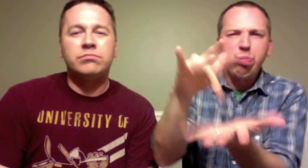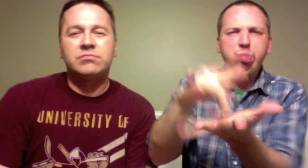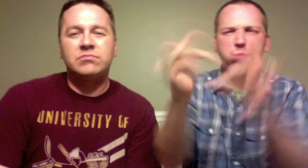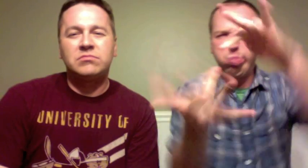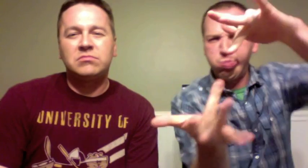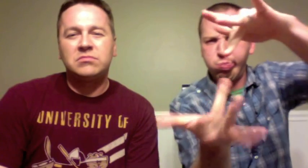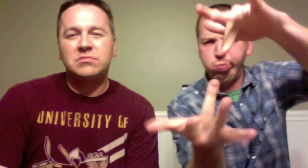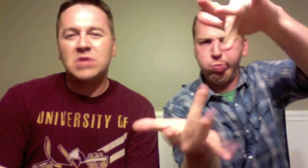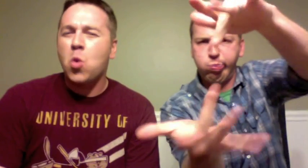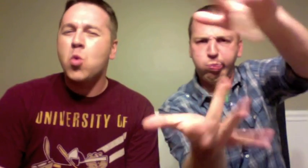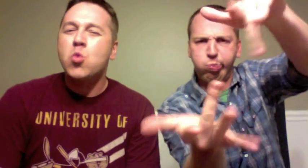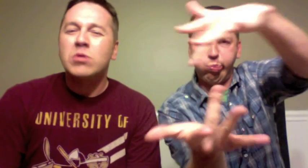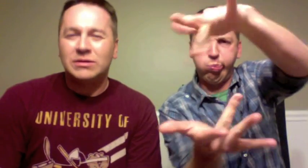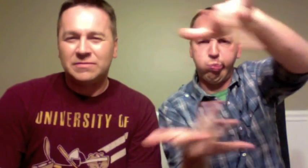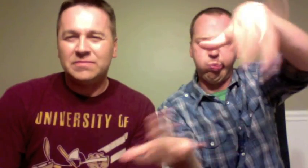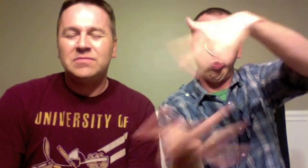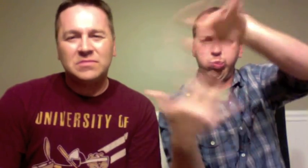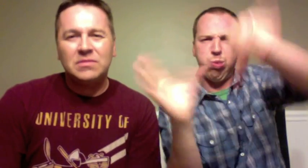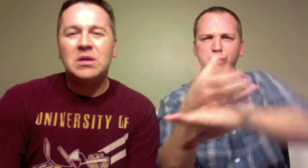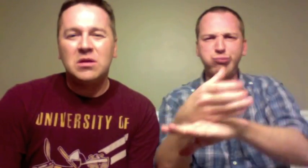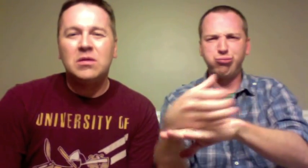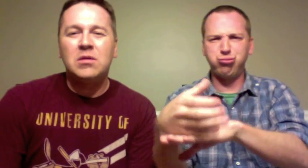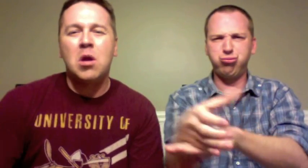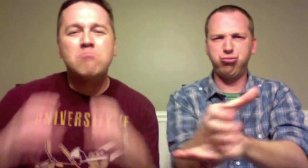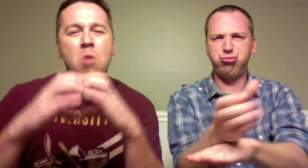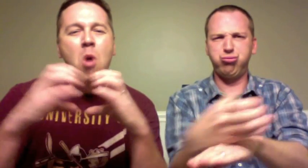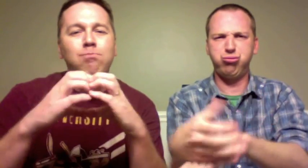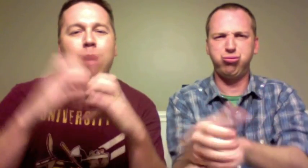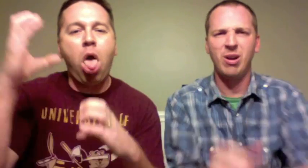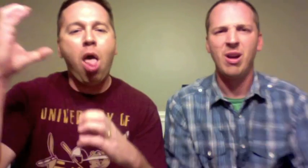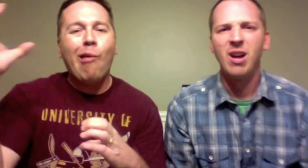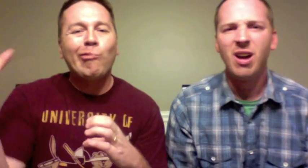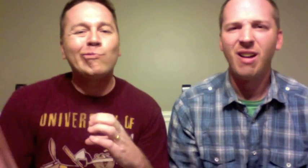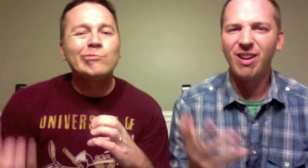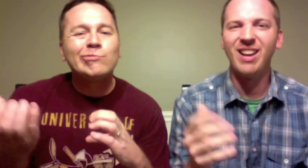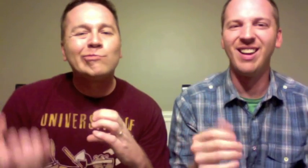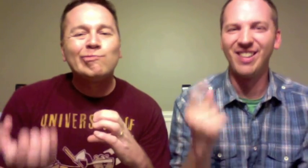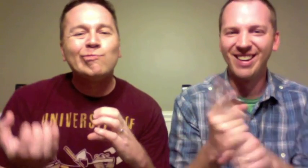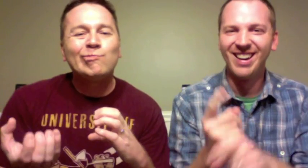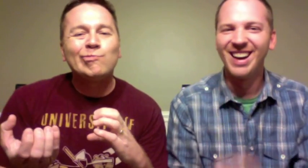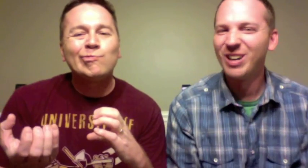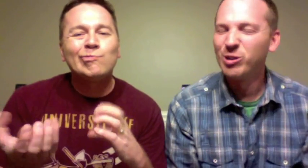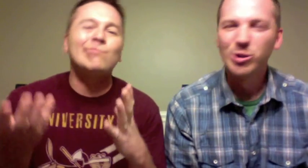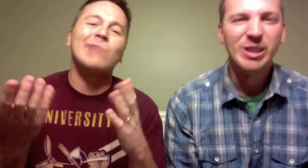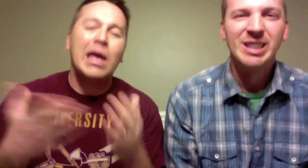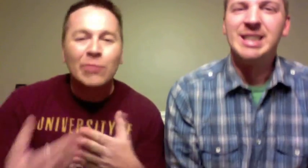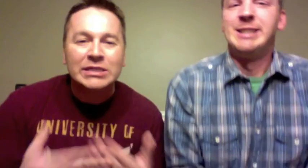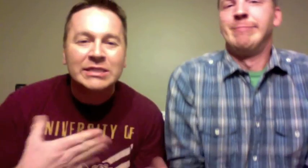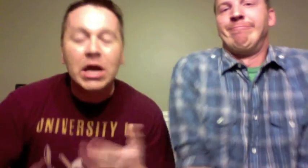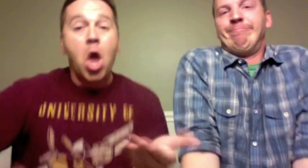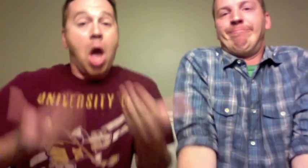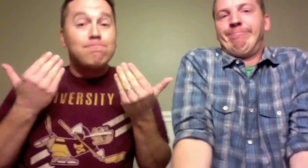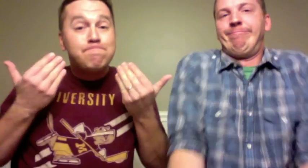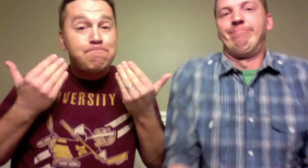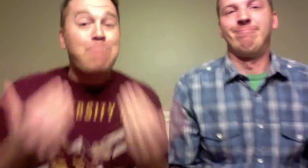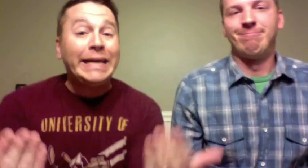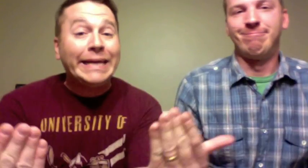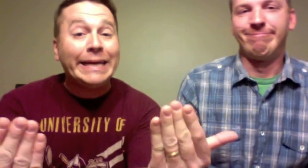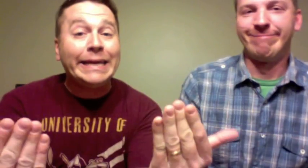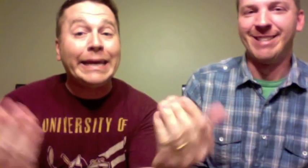they touch down all over the place and they wipe it out. All these tornadoes. Watch out, mobile home parks. You're in half now. Yeah, you're right. Oh well. Anyways, let's move ahead,